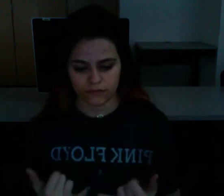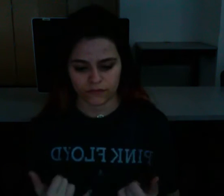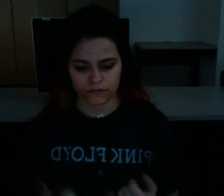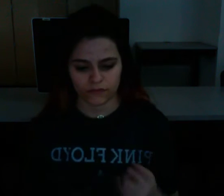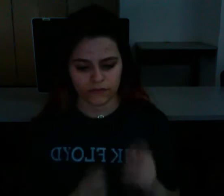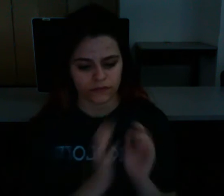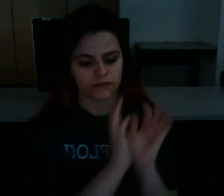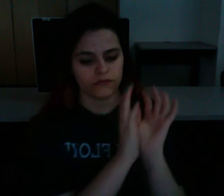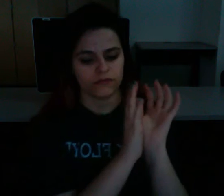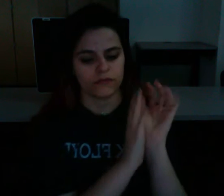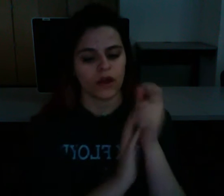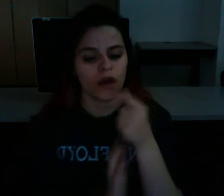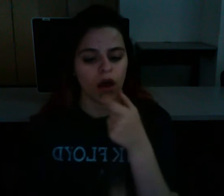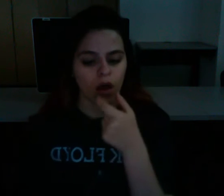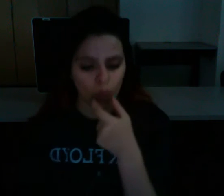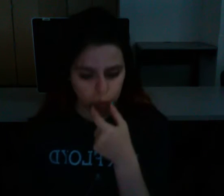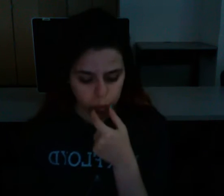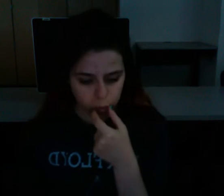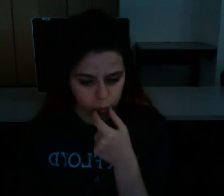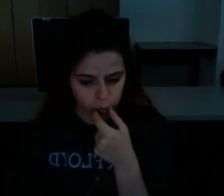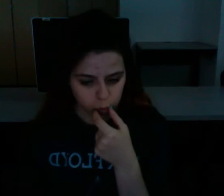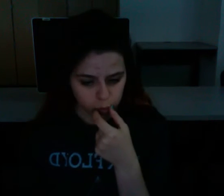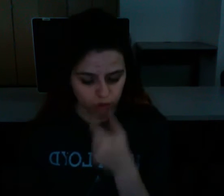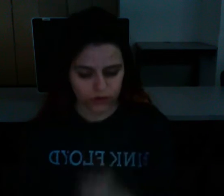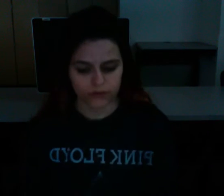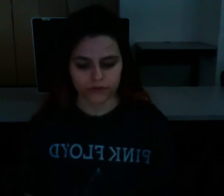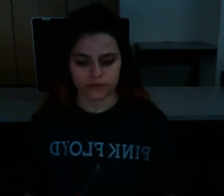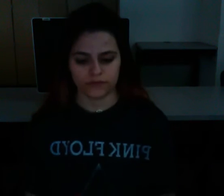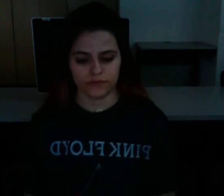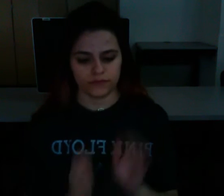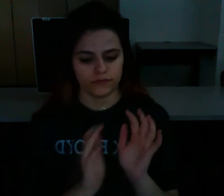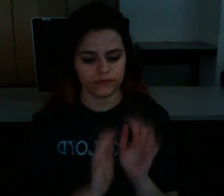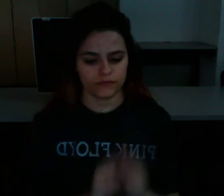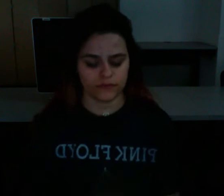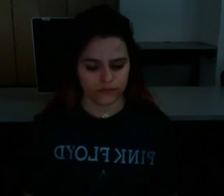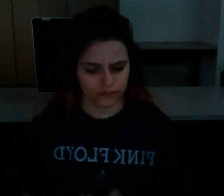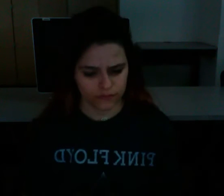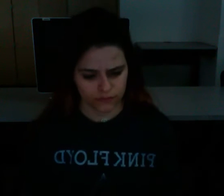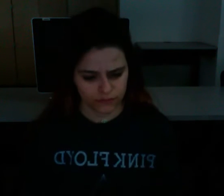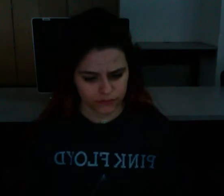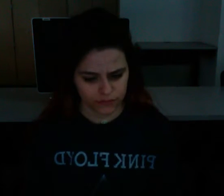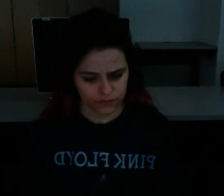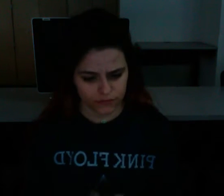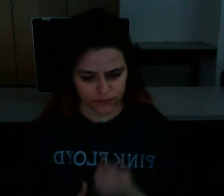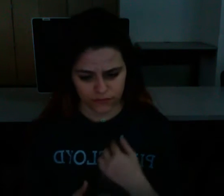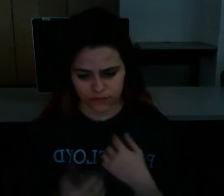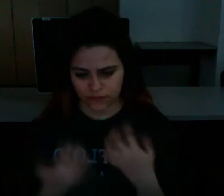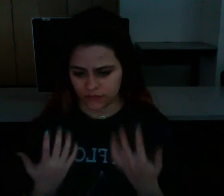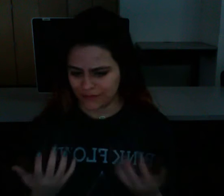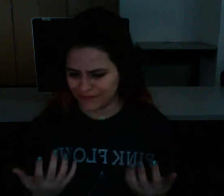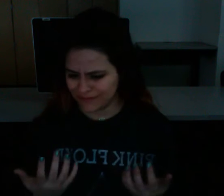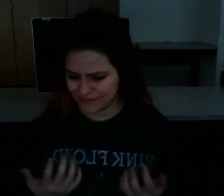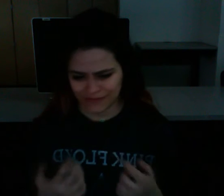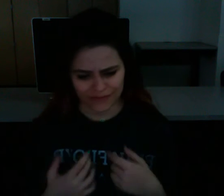on the other. So Trap, under the Pathfinder effect, lets you deal with that. Let's go back to this one. So if I select